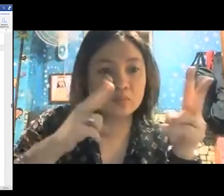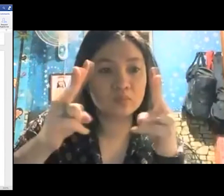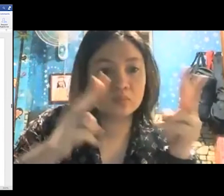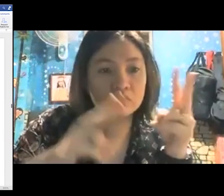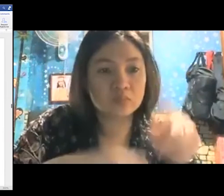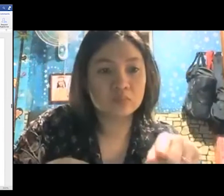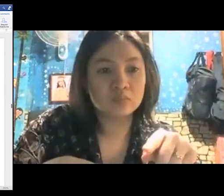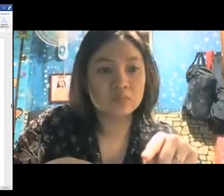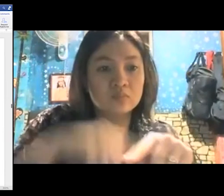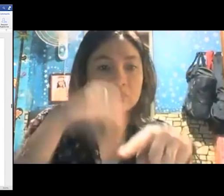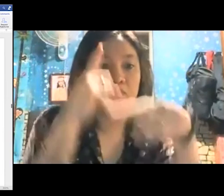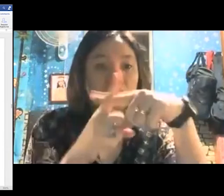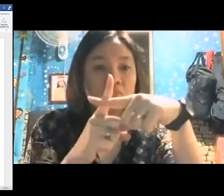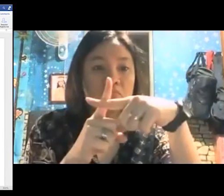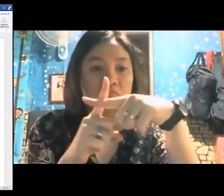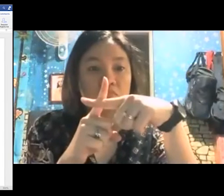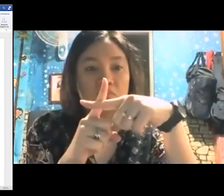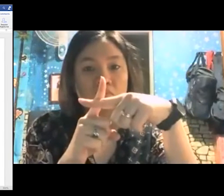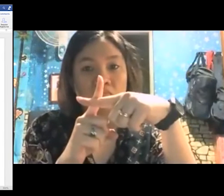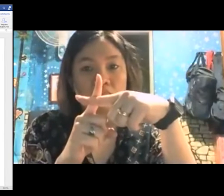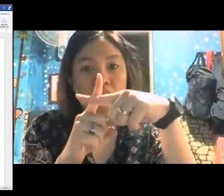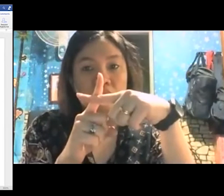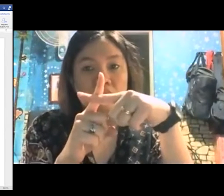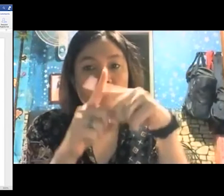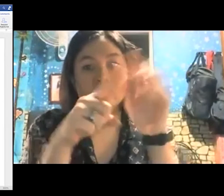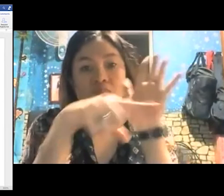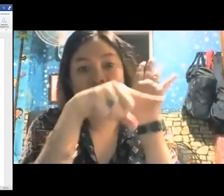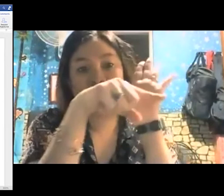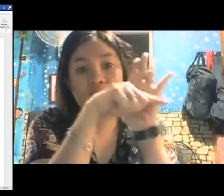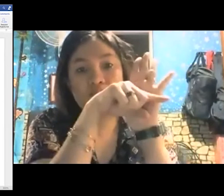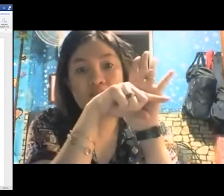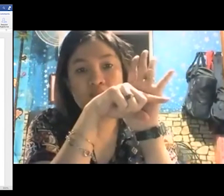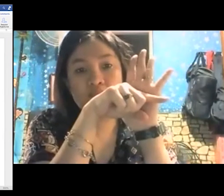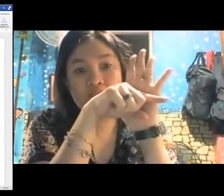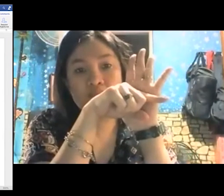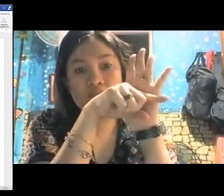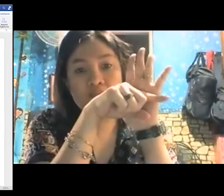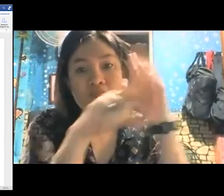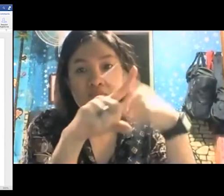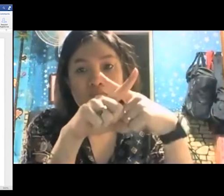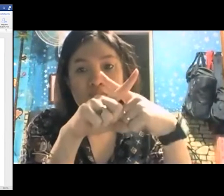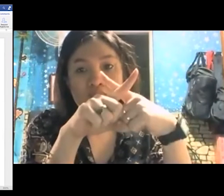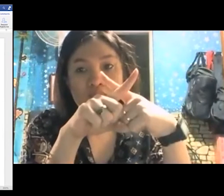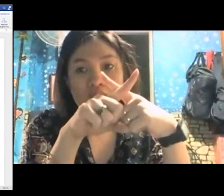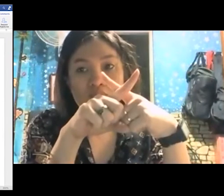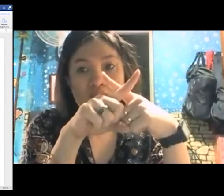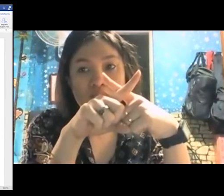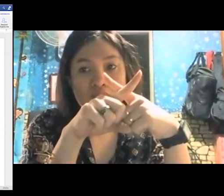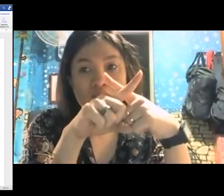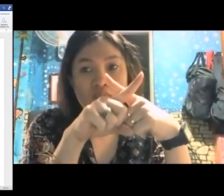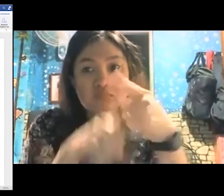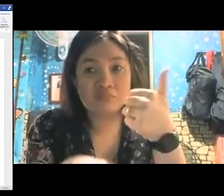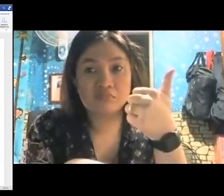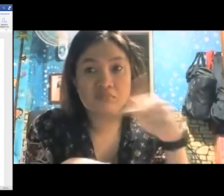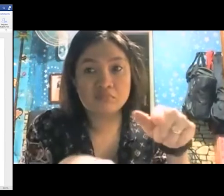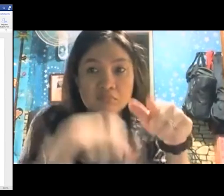All right. So we're on to verbs. This is add or plus. Right.